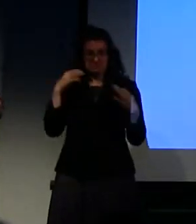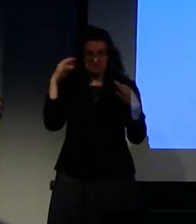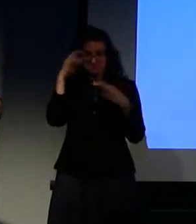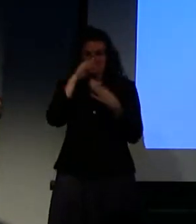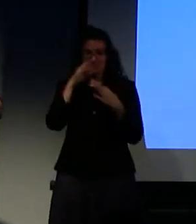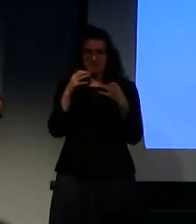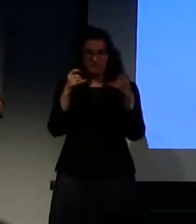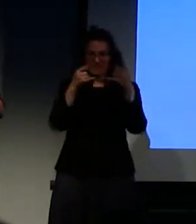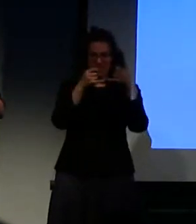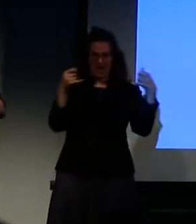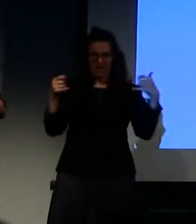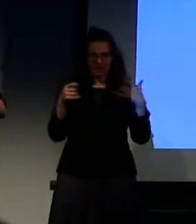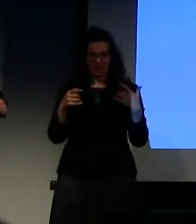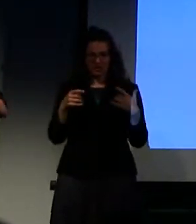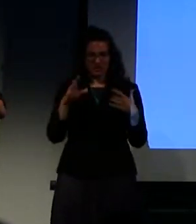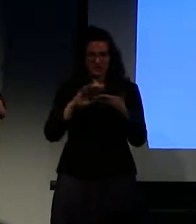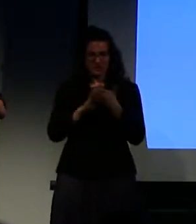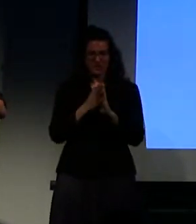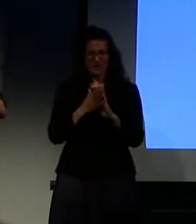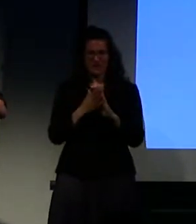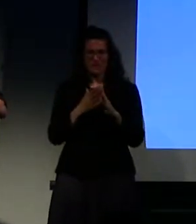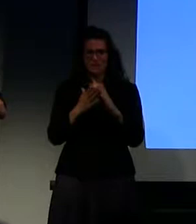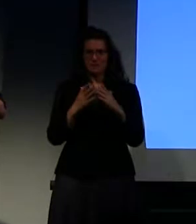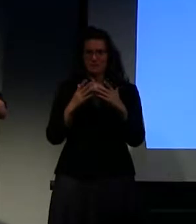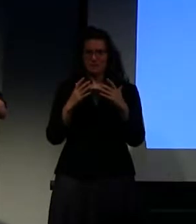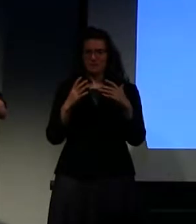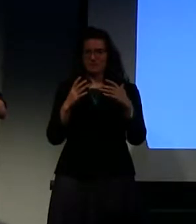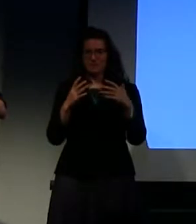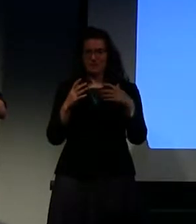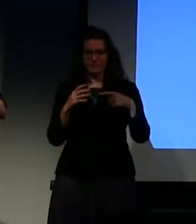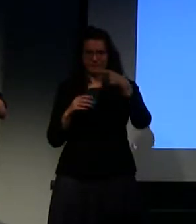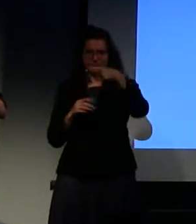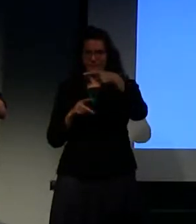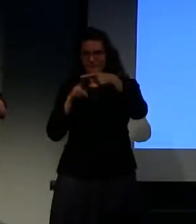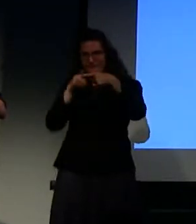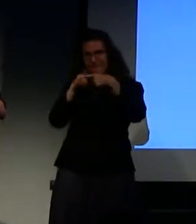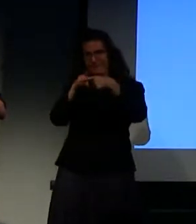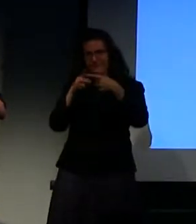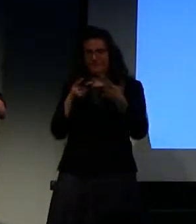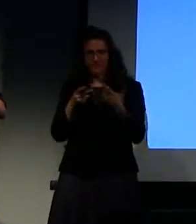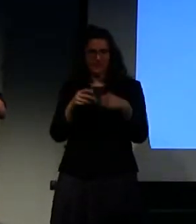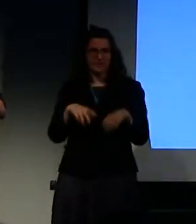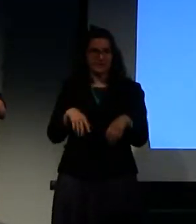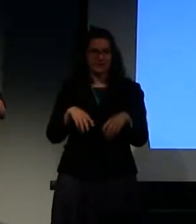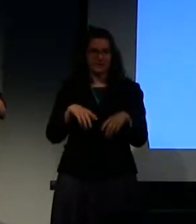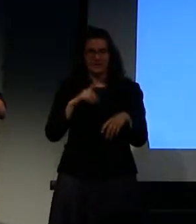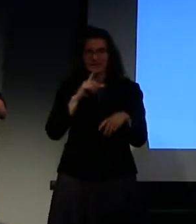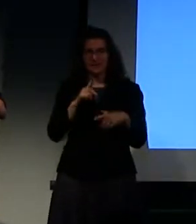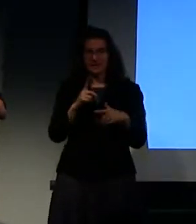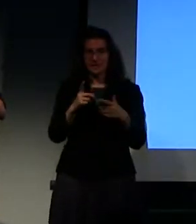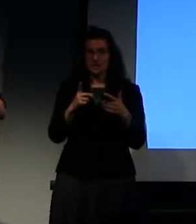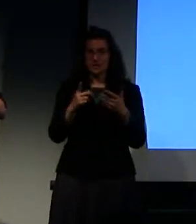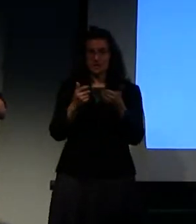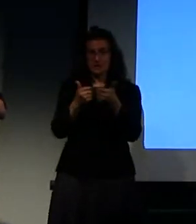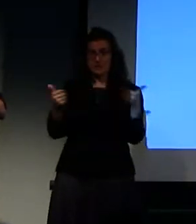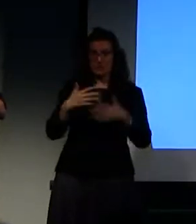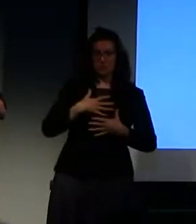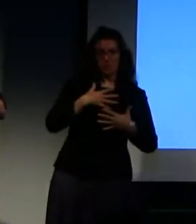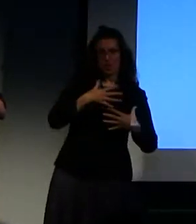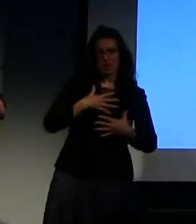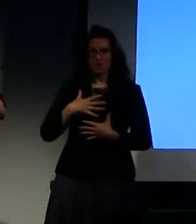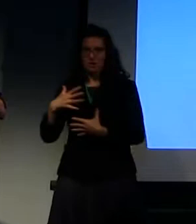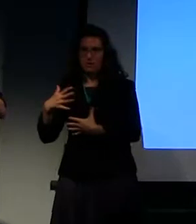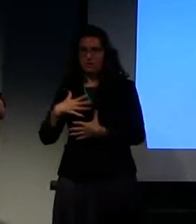division problem? Is it separating? Is it a breath? But it's those kinds of challenges in language for myself